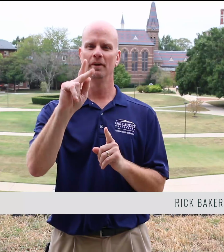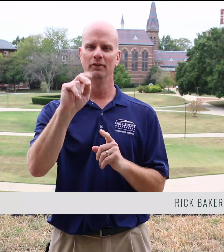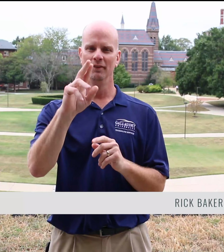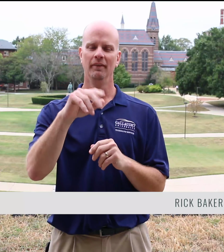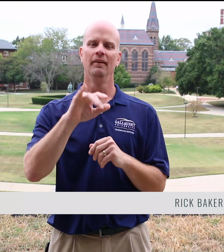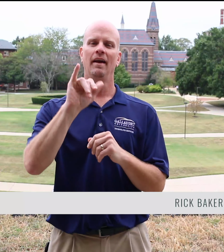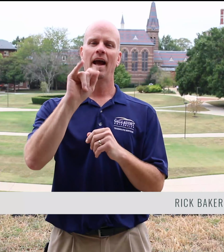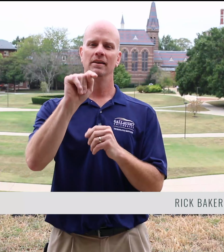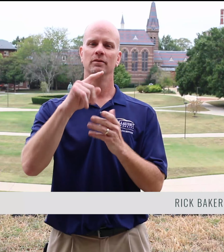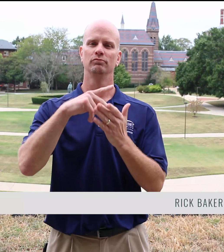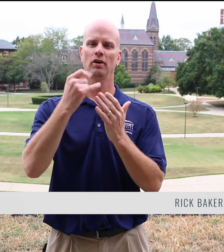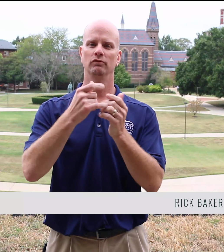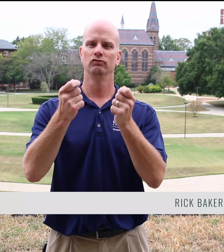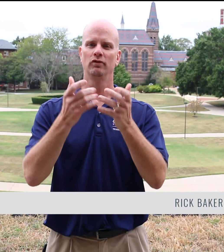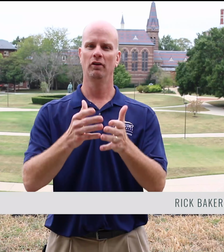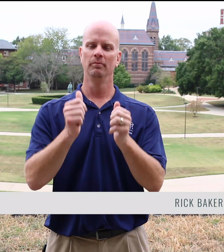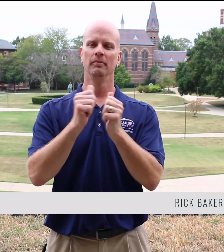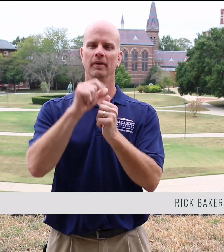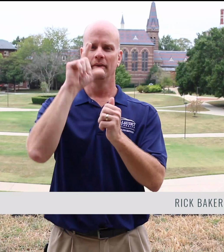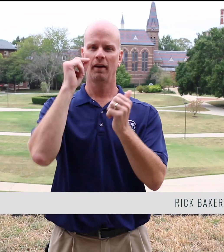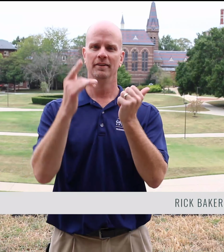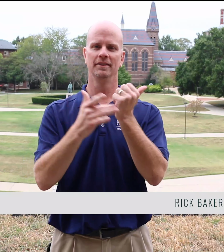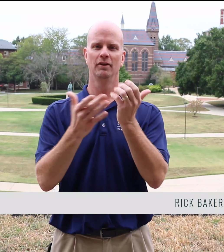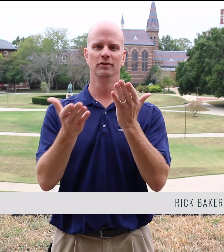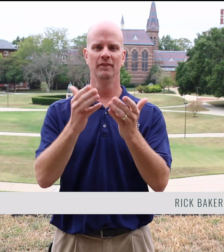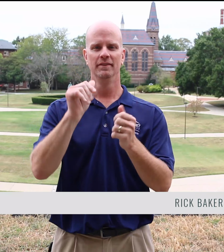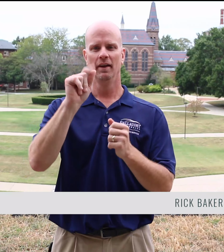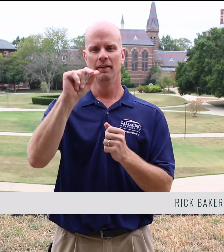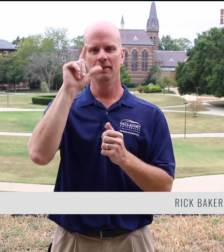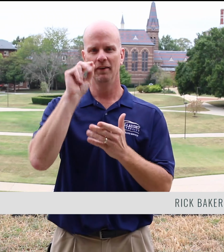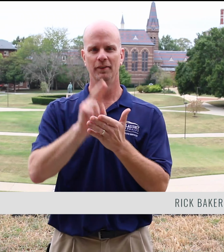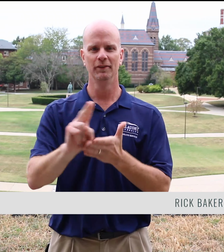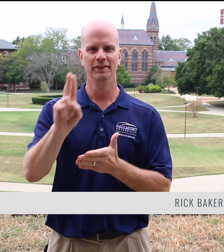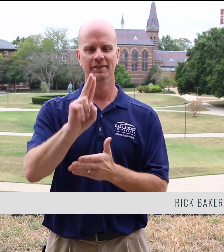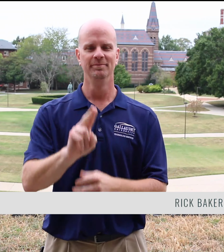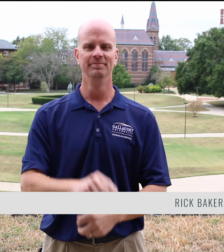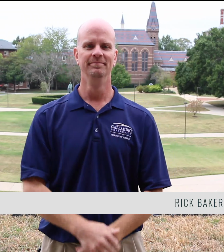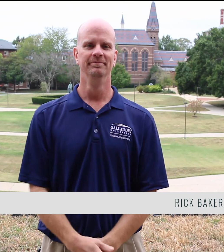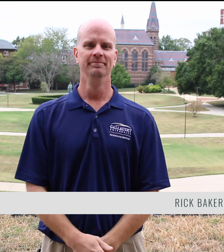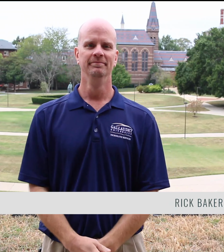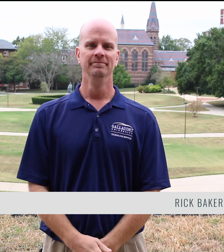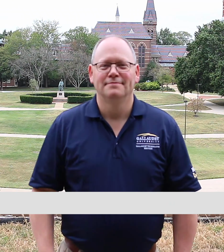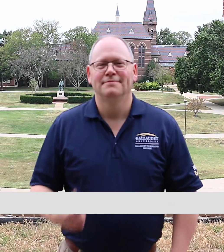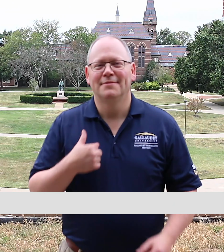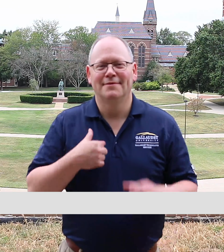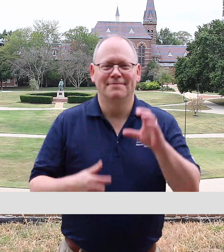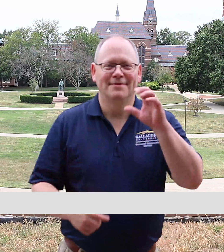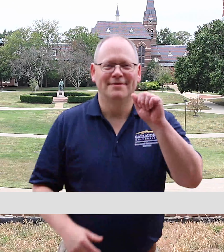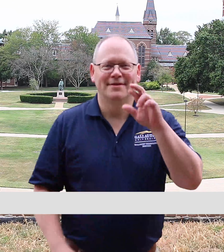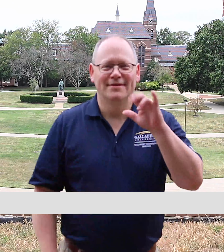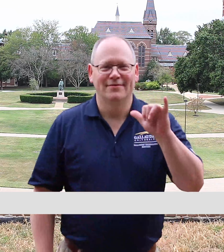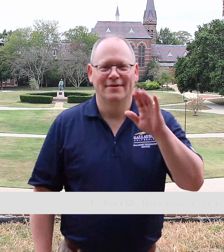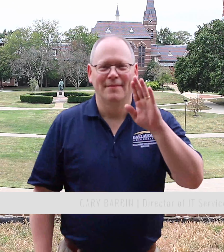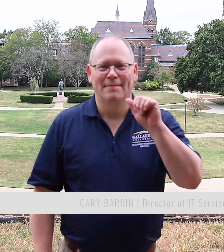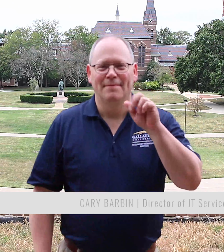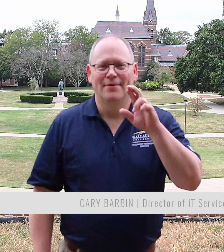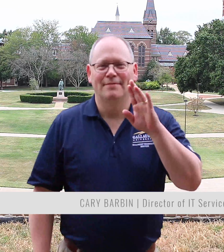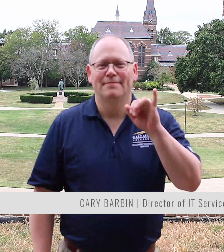Hello, my name is Rick Baker, IT Projects Director with Gallaudet Technology Services here at Gallaudet University. Hello, my name is